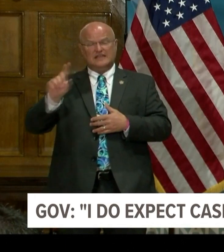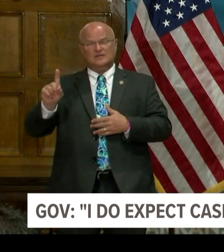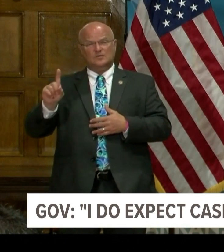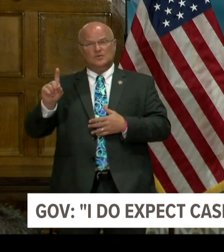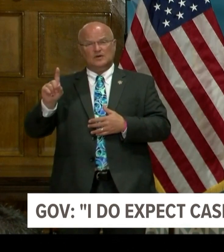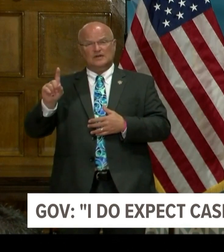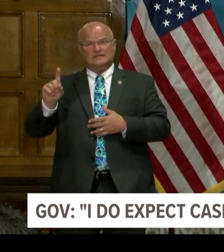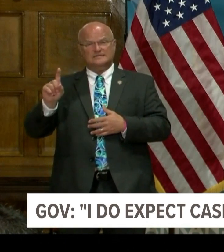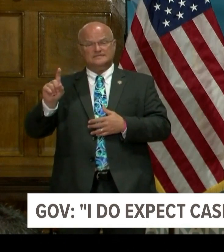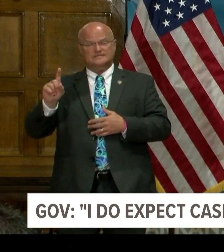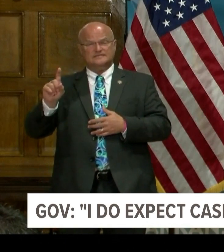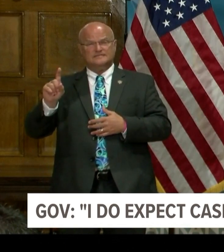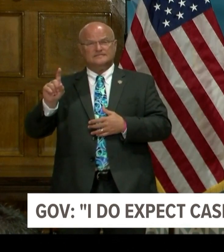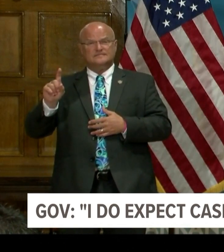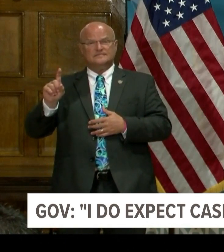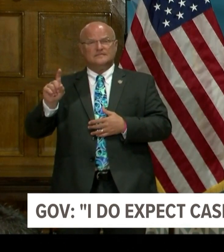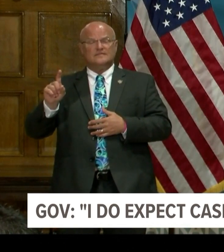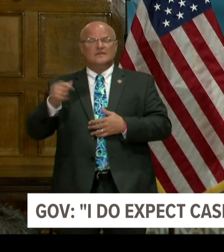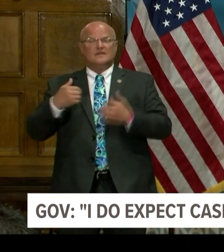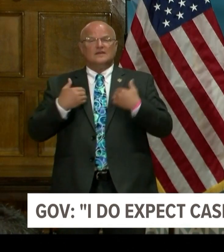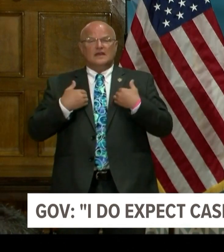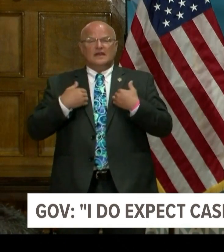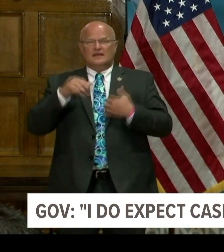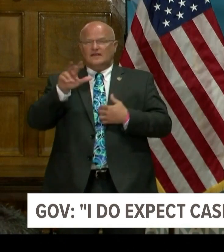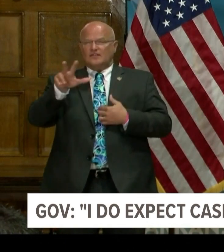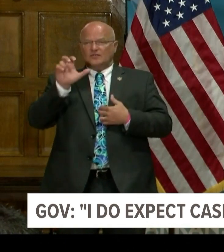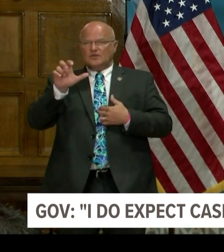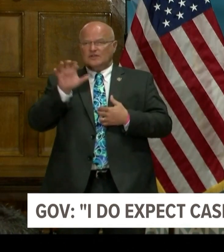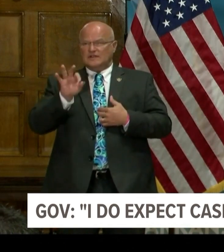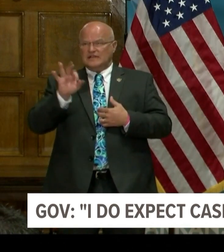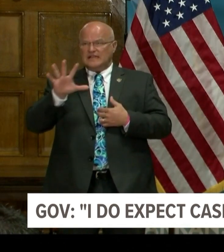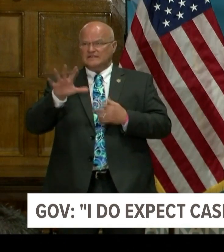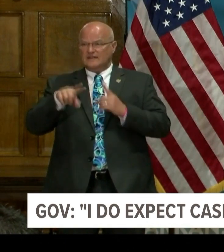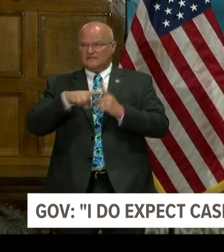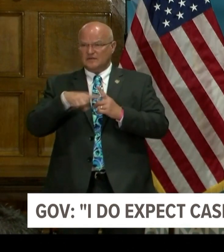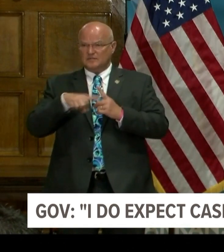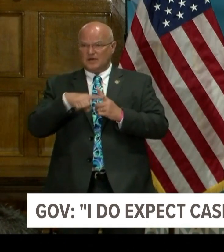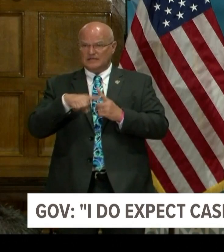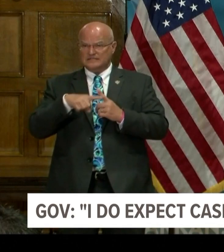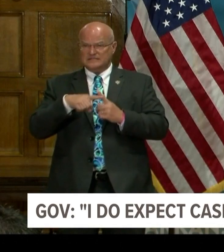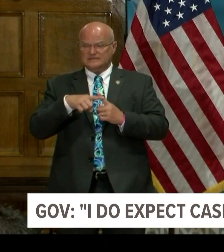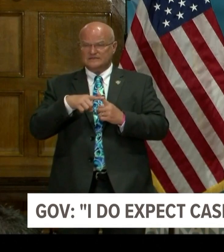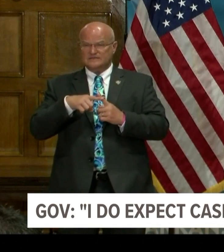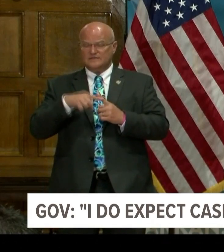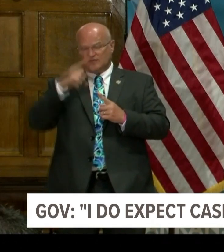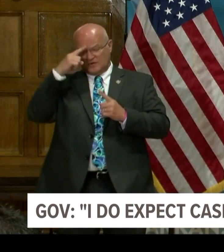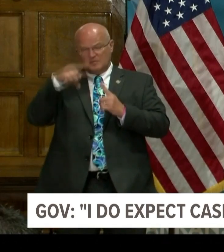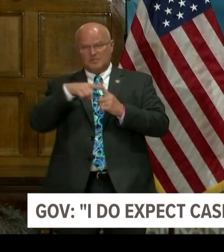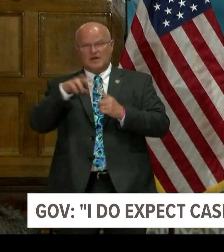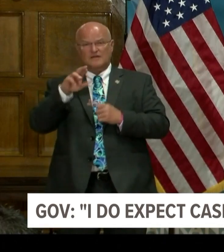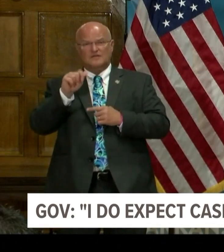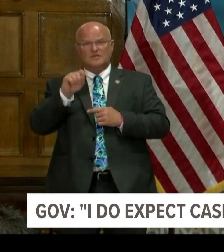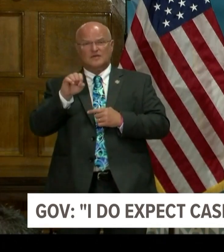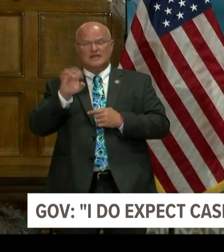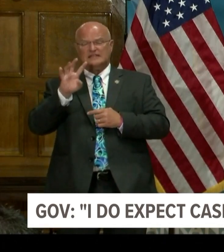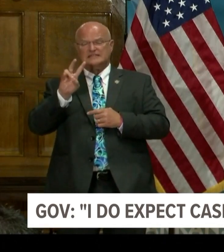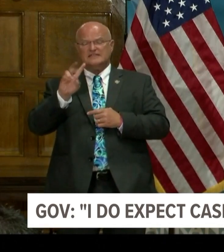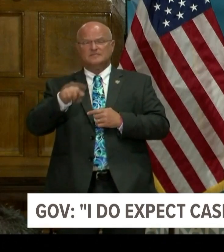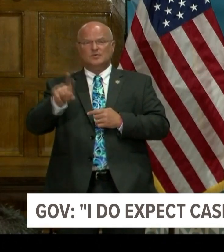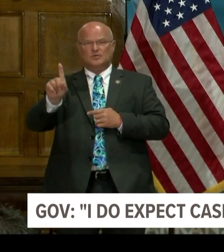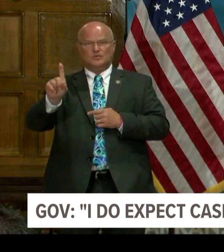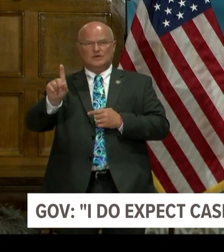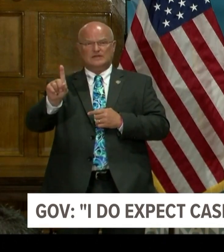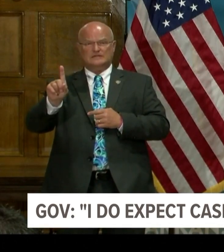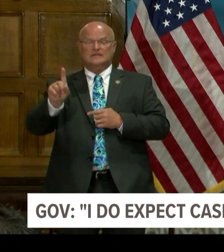5,591 individuals. There were 395 positive for a positivity rate of